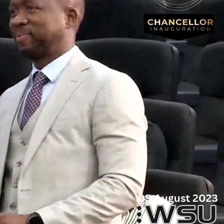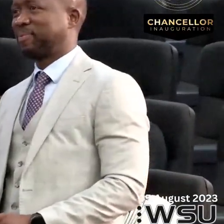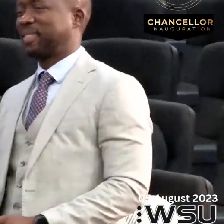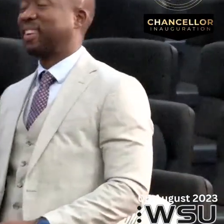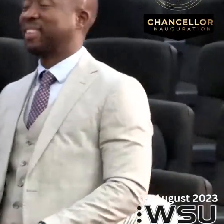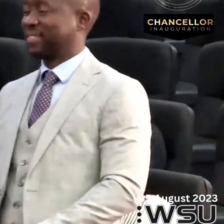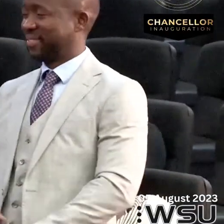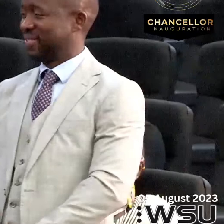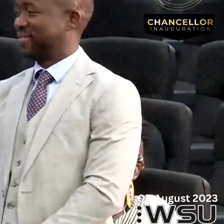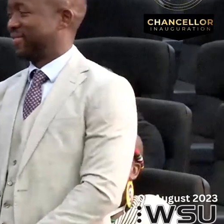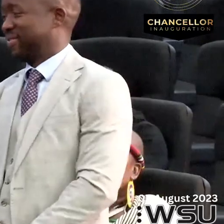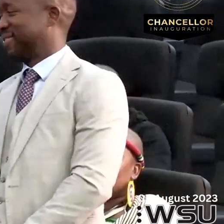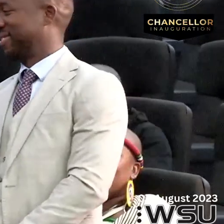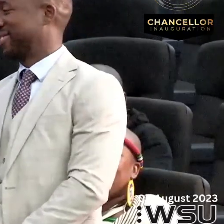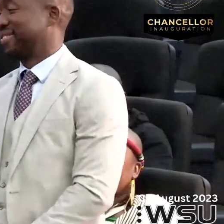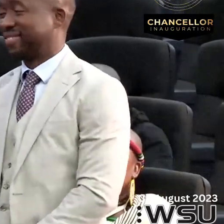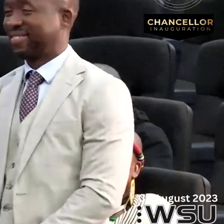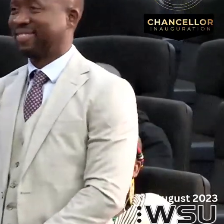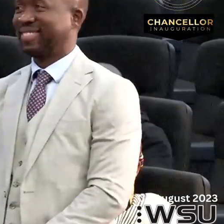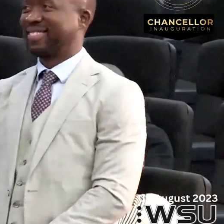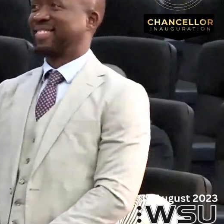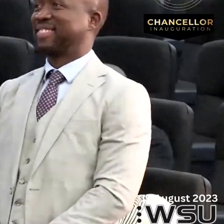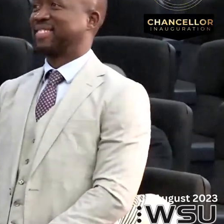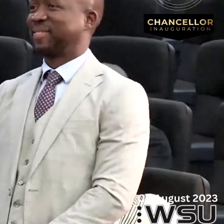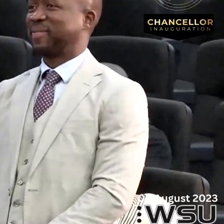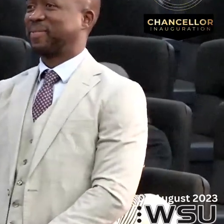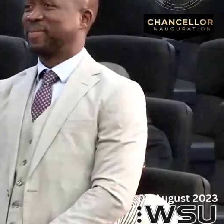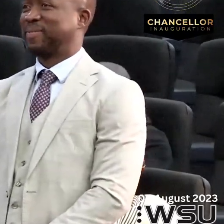yima yima yima nikagqili